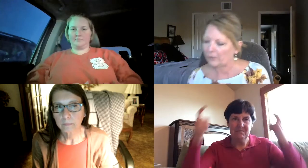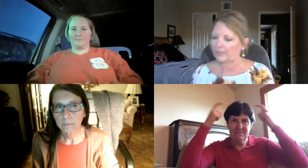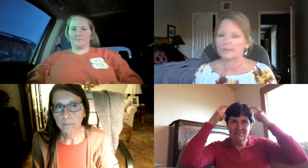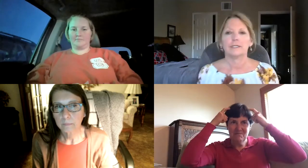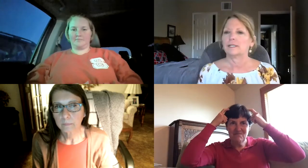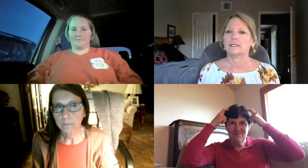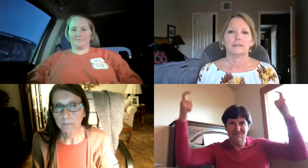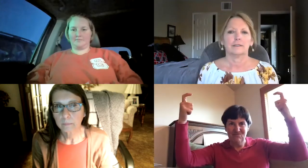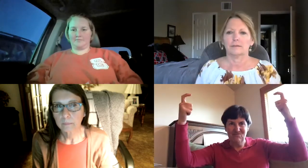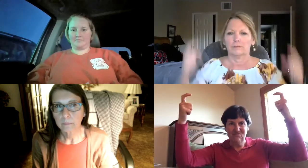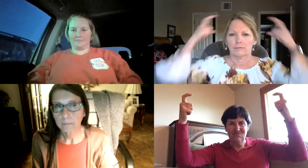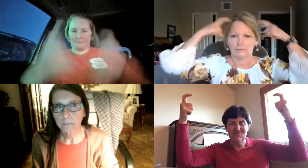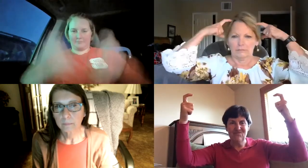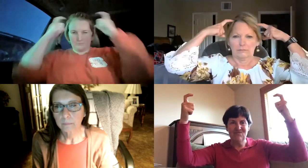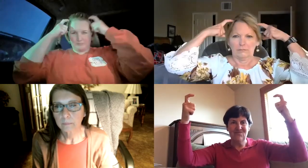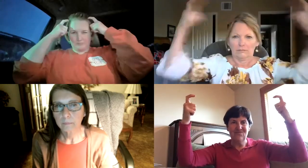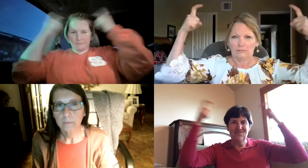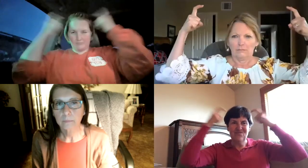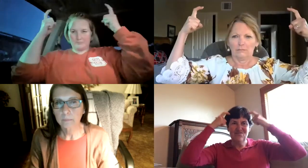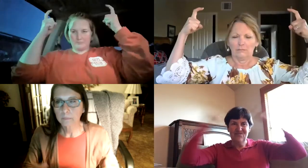Oh, arrogant.